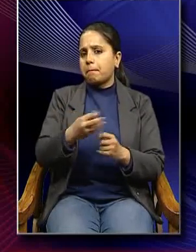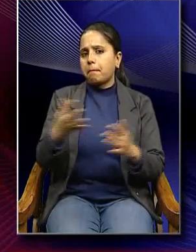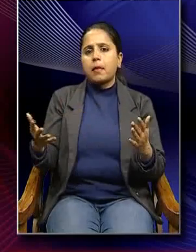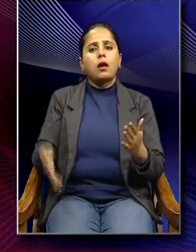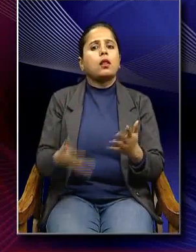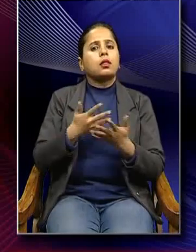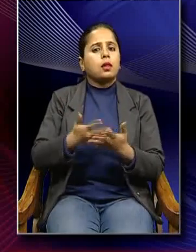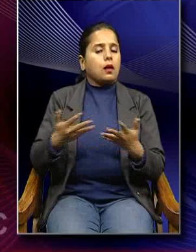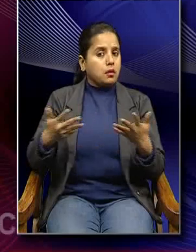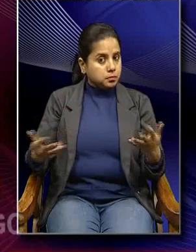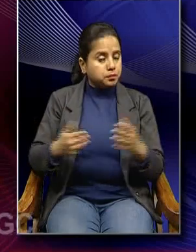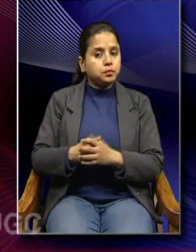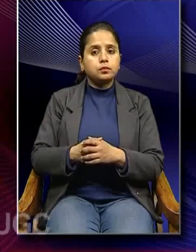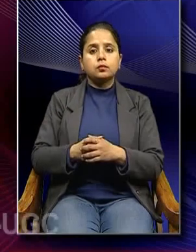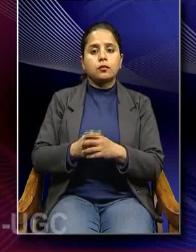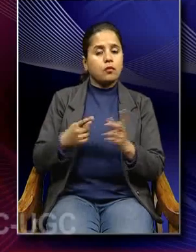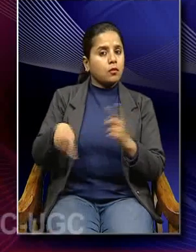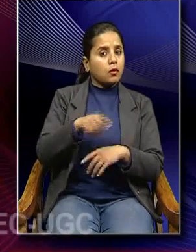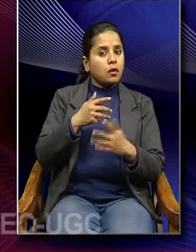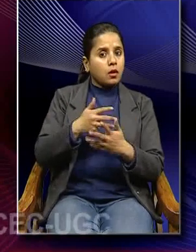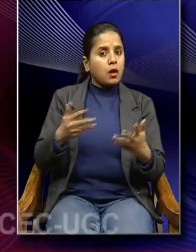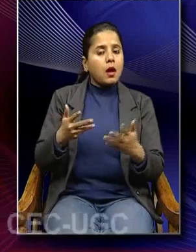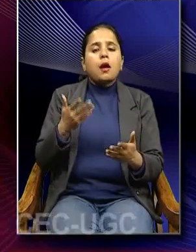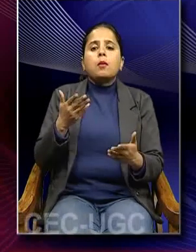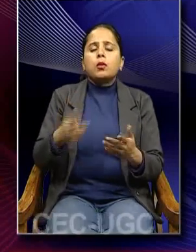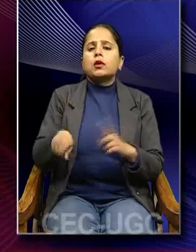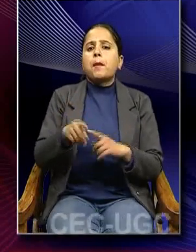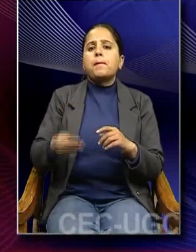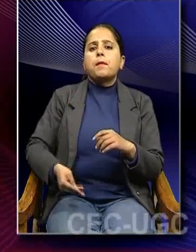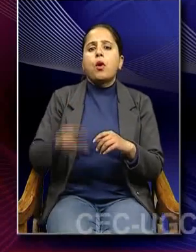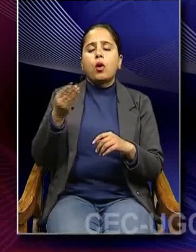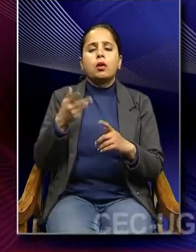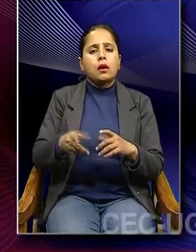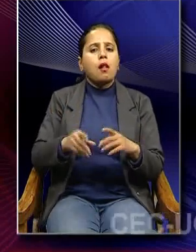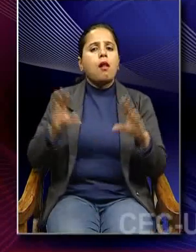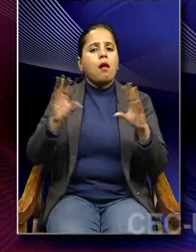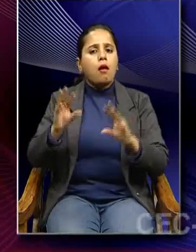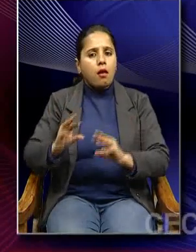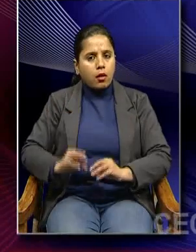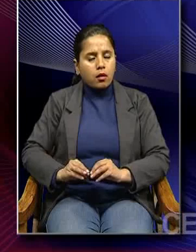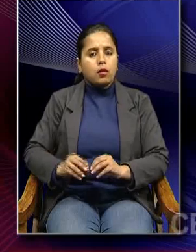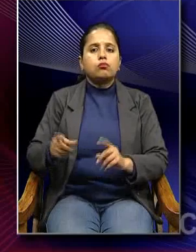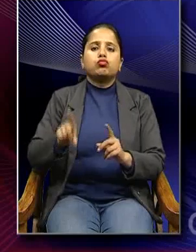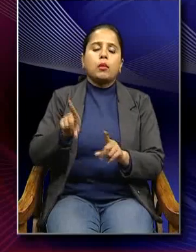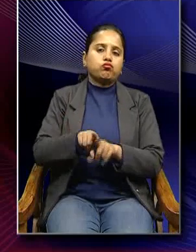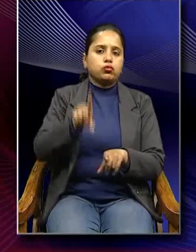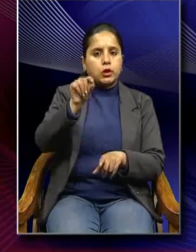that are going to that would be more scarce a decade based on